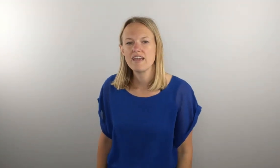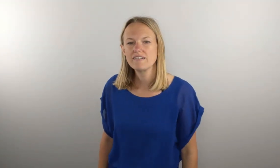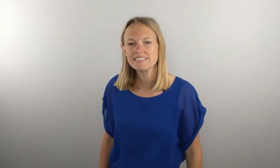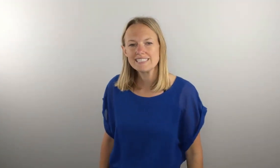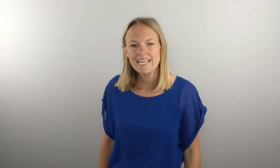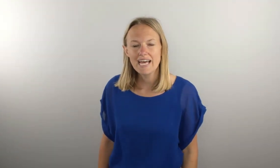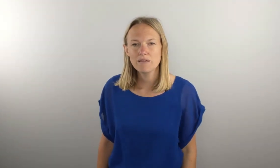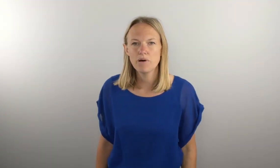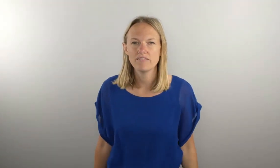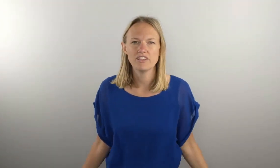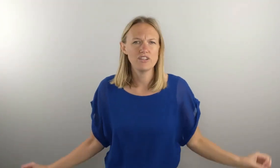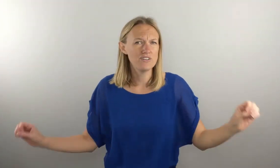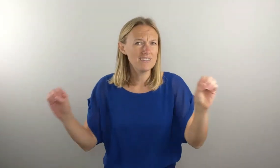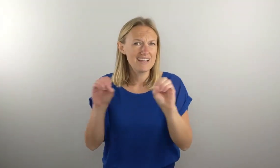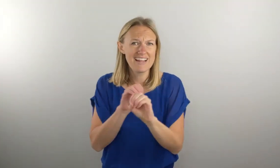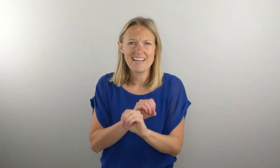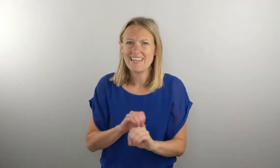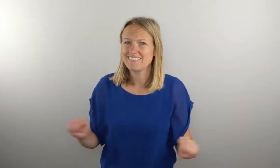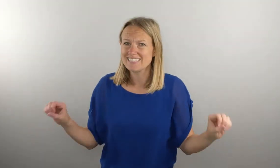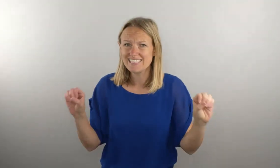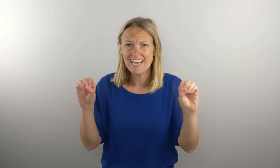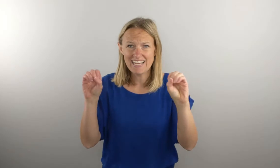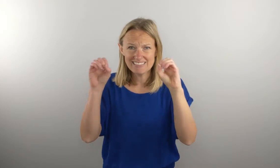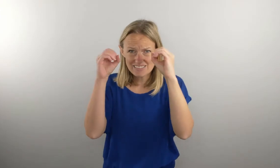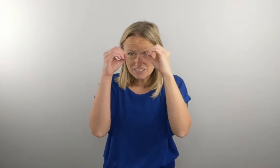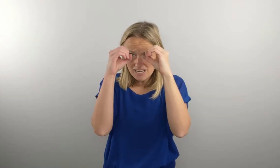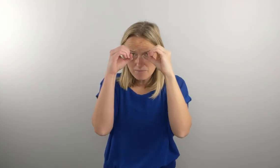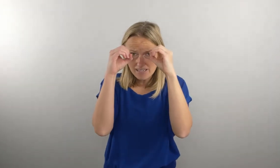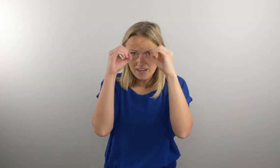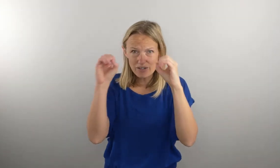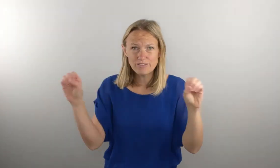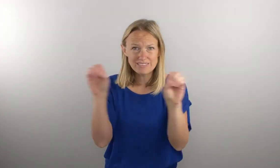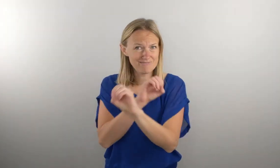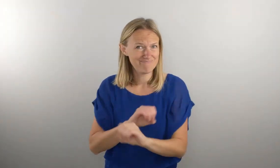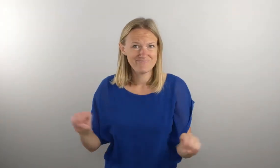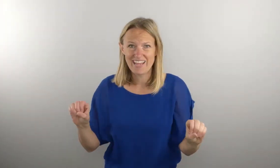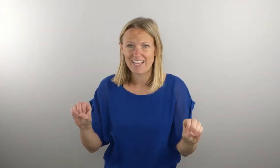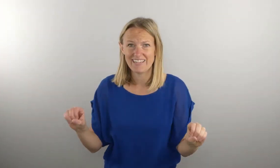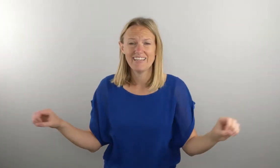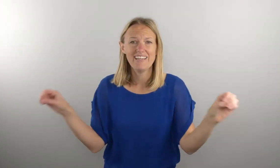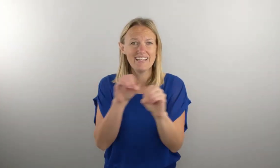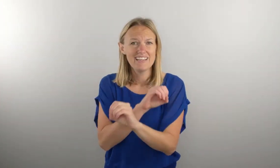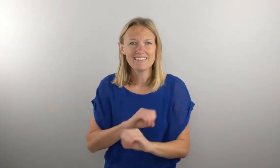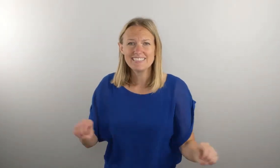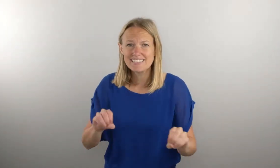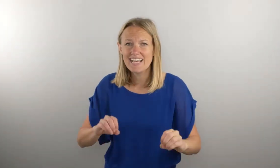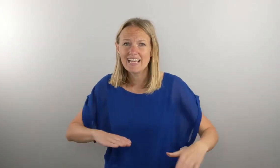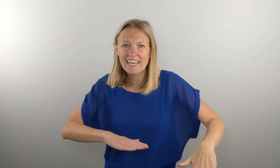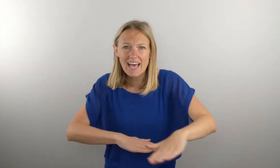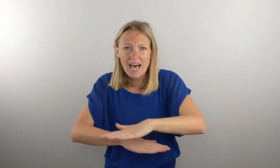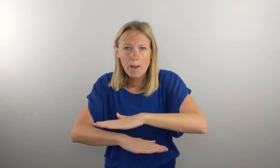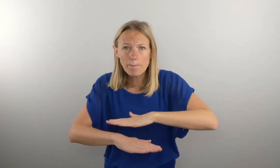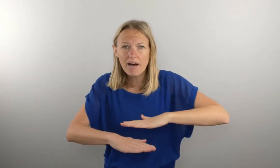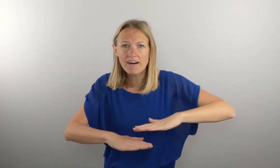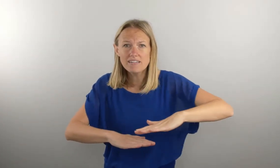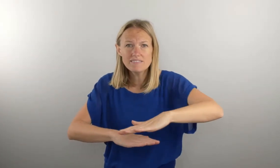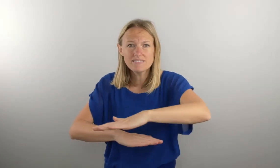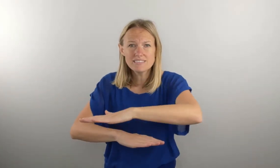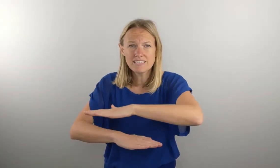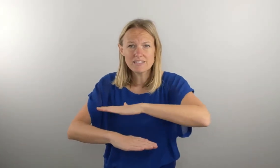is none above you. There is none, so you're kind of making O's, none. There is none above. Take your